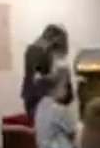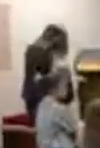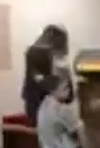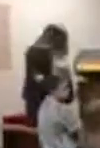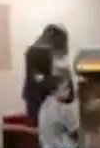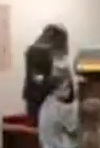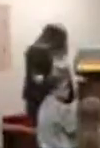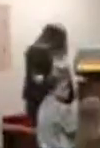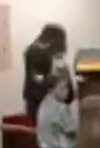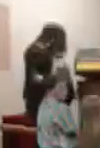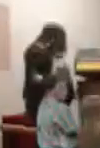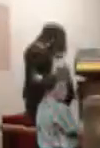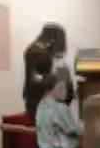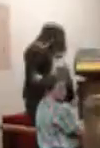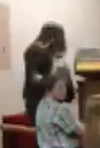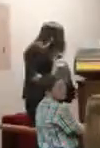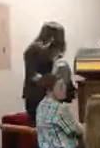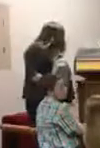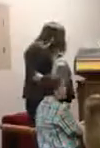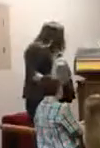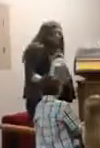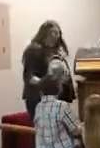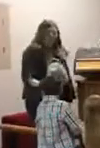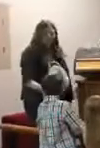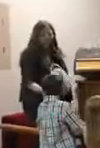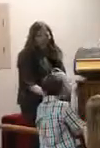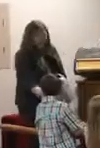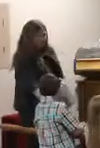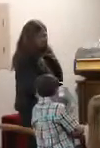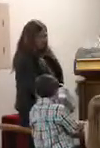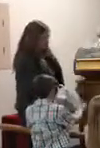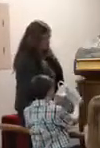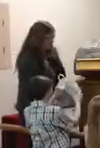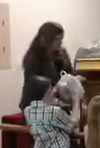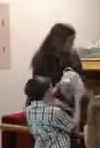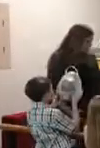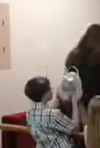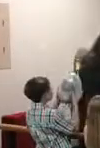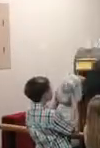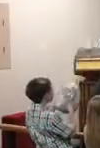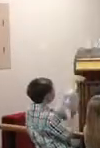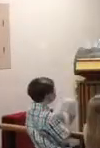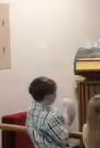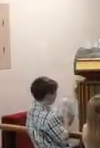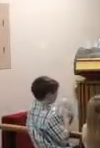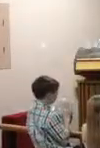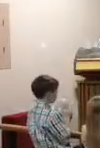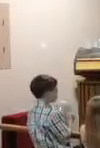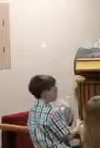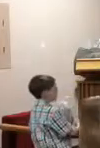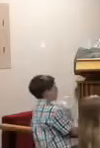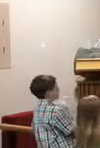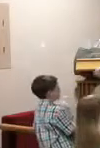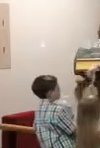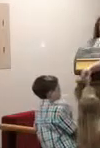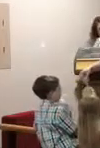that's why it's true. Just a minute. When he baptized you, it is true that he is risen. He